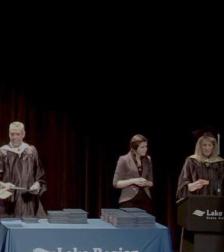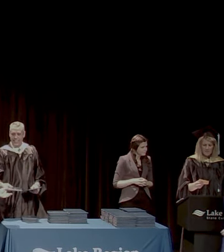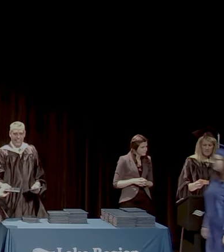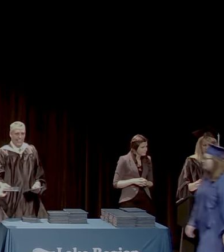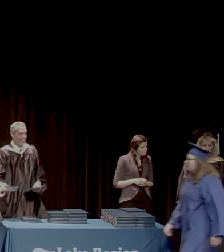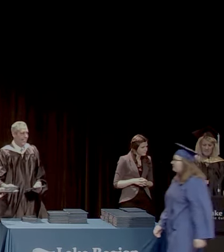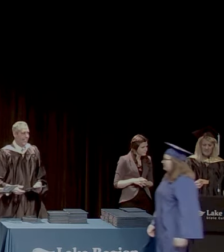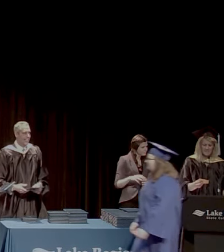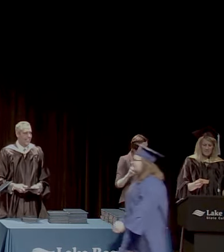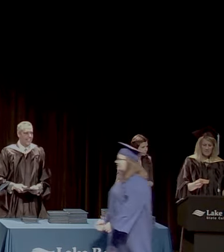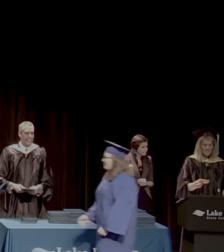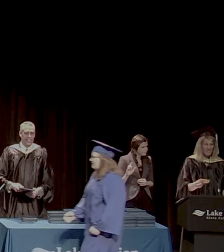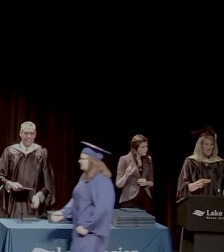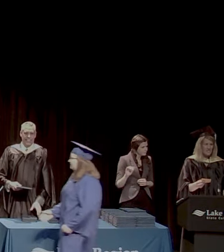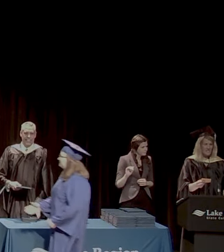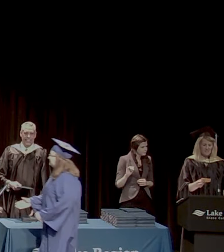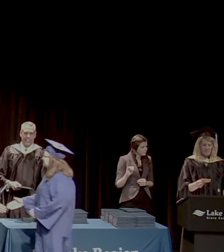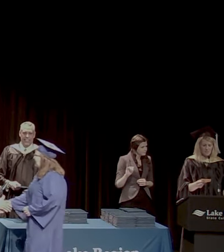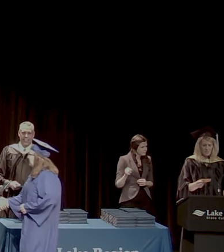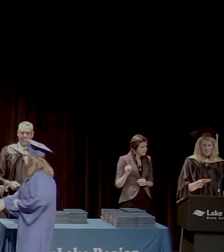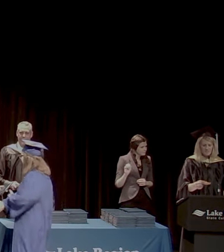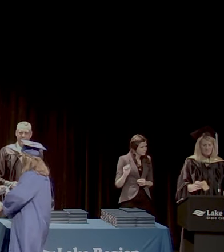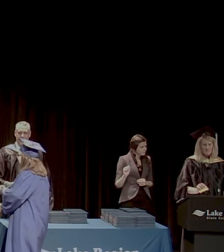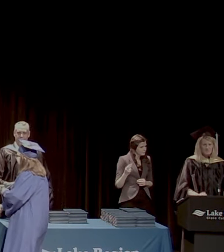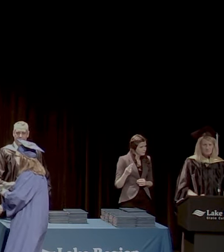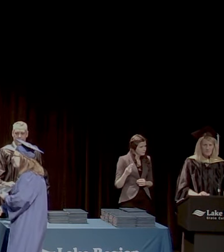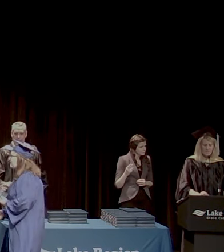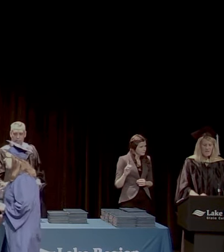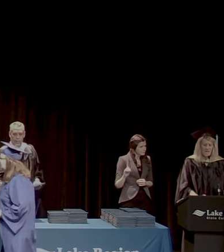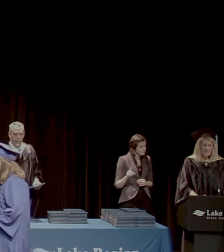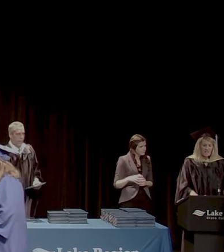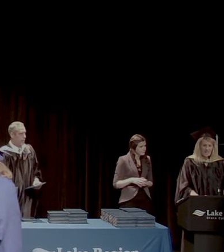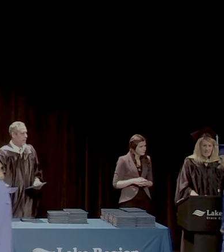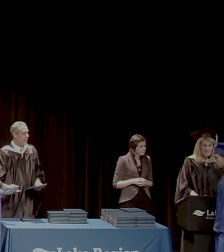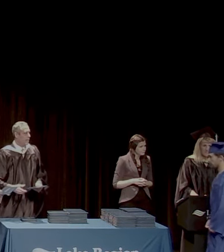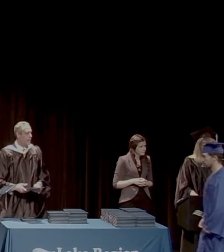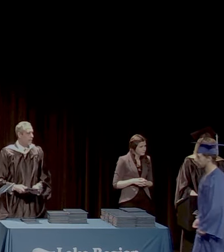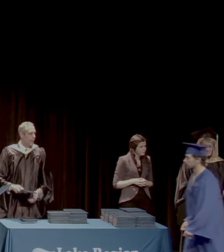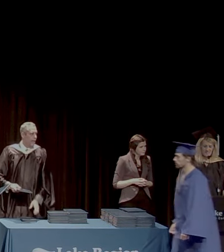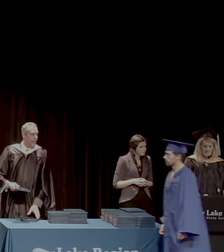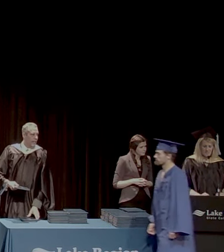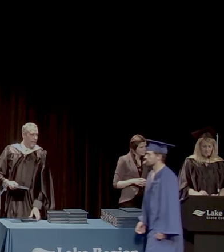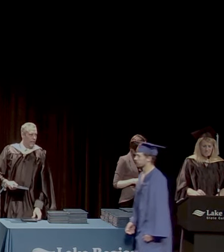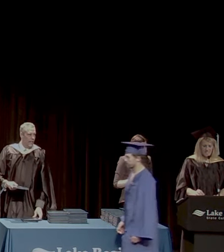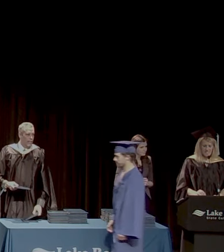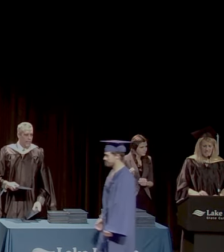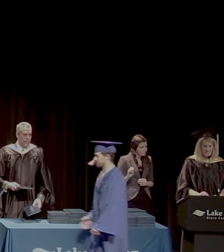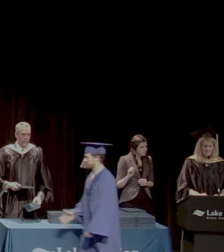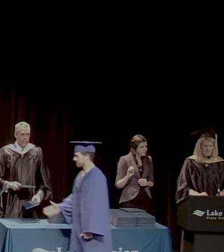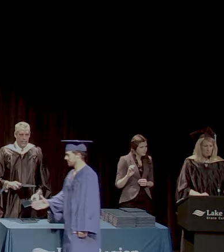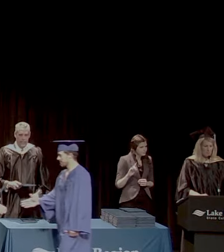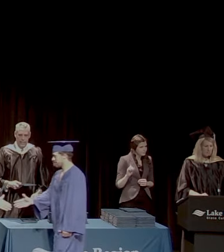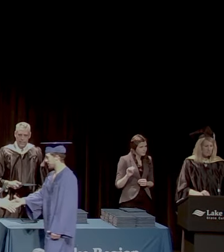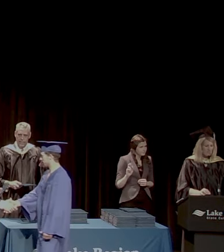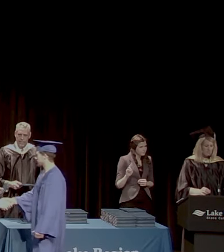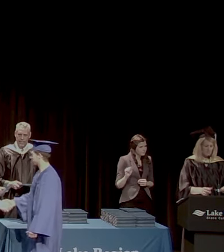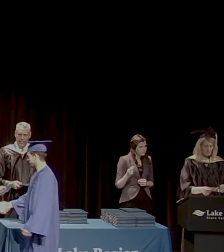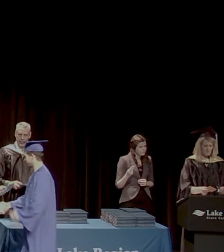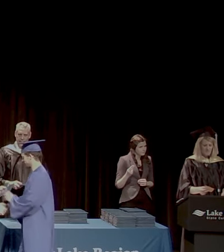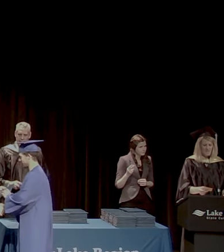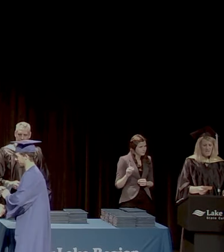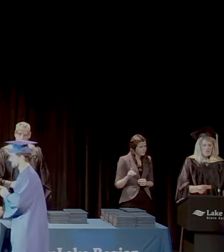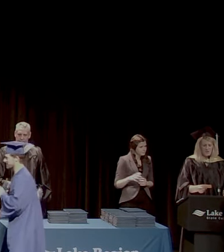Elijah DePiper, Associate in Arts, Liberal Arts. Ezra Johnson, Associate in Science, Liberal Arts.